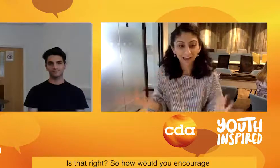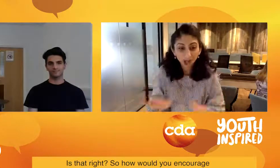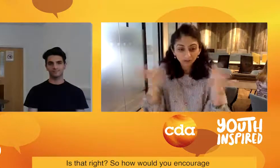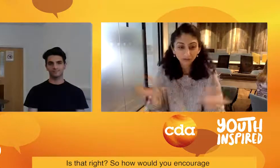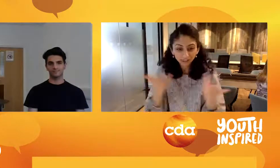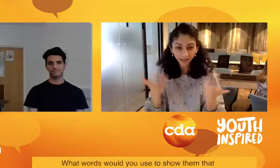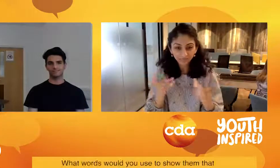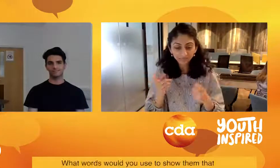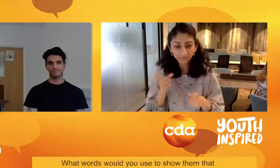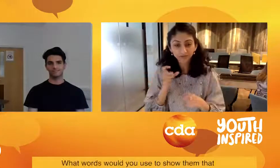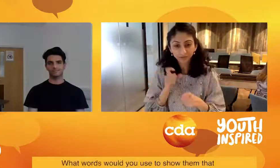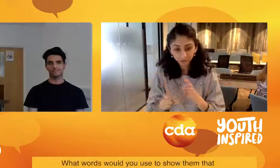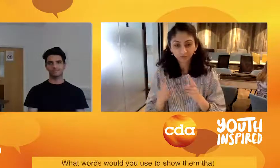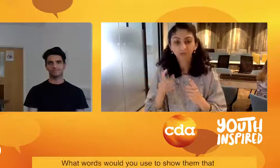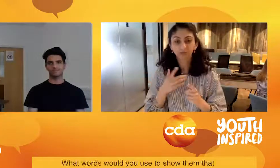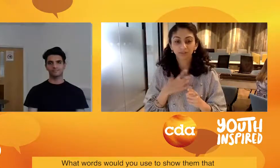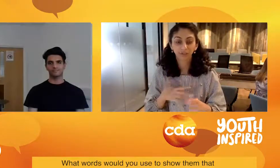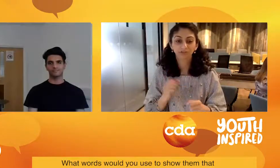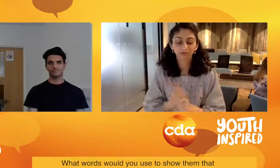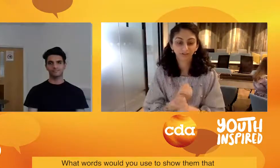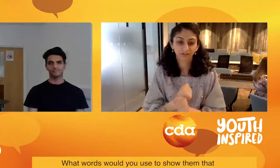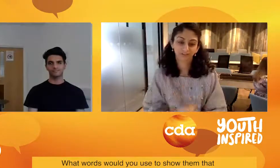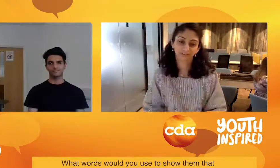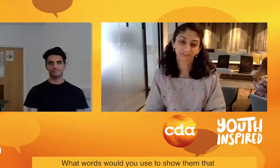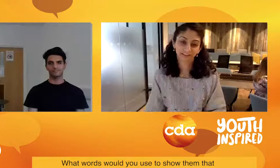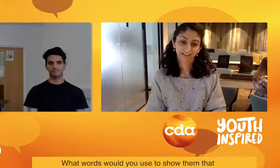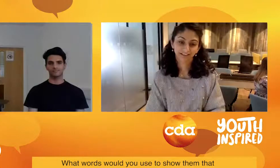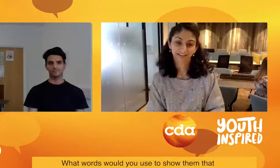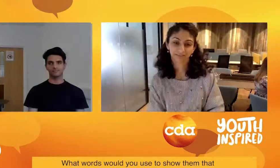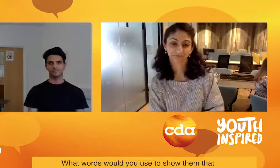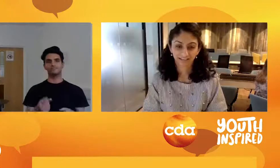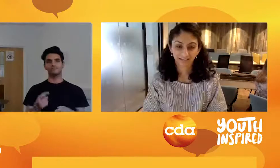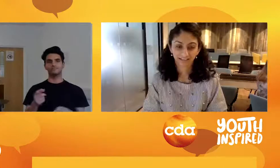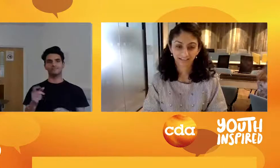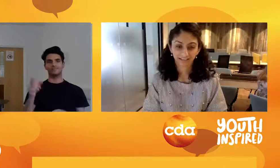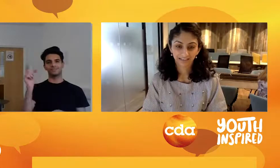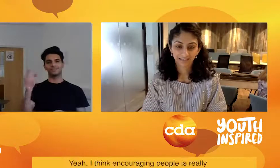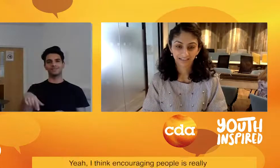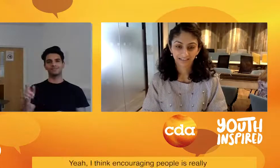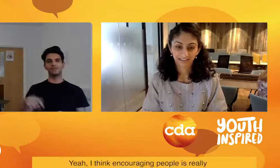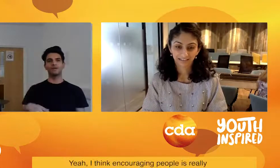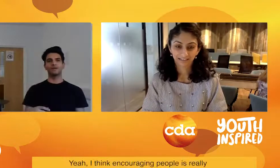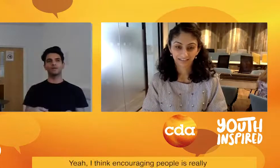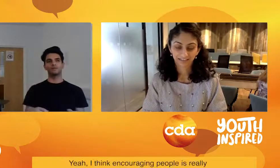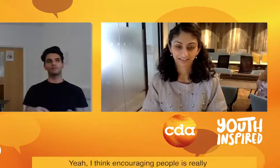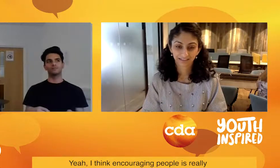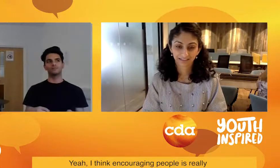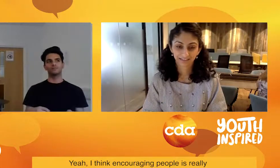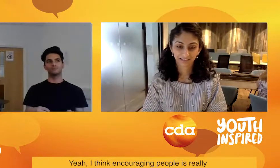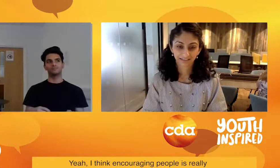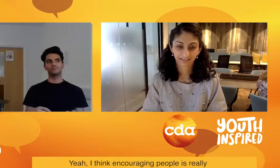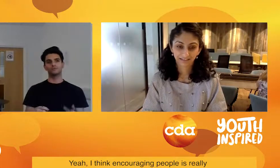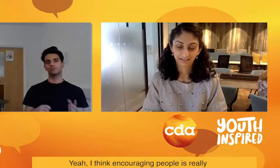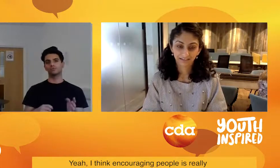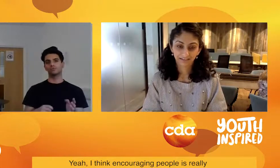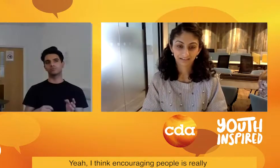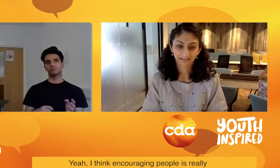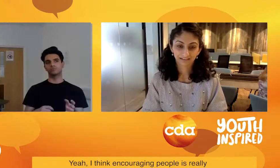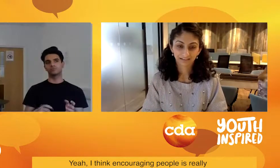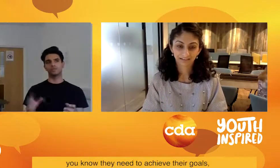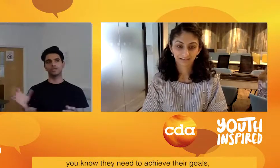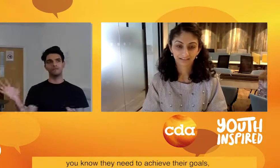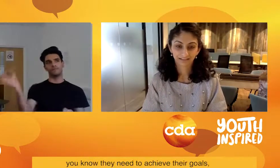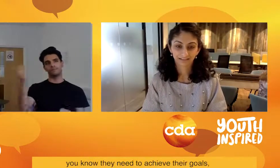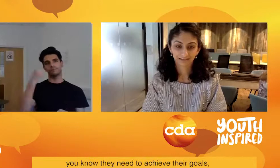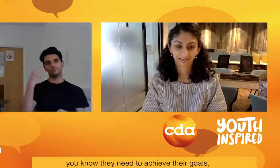would you encourage them? What words would you use to show them that you can do it? Yeah, I think encouraging people is